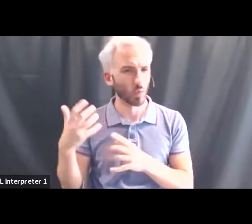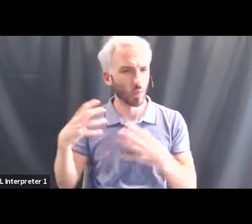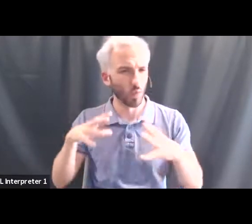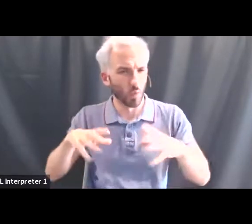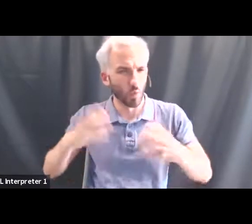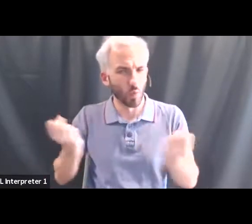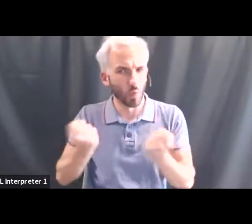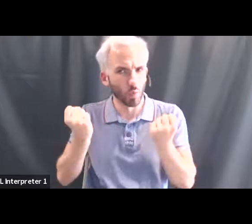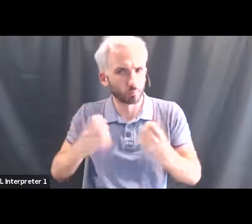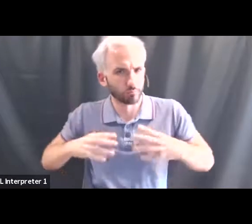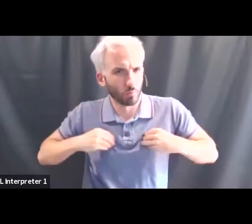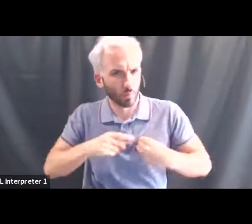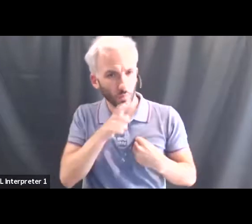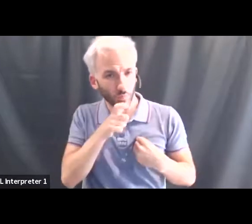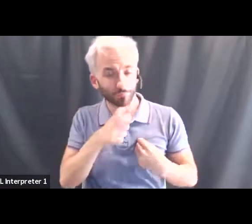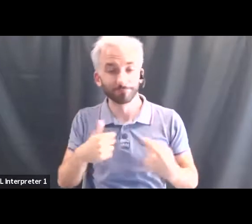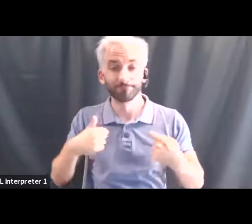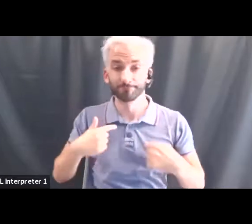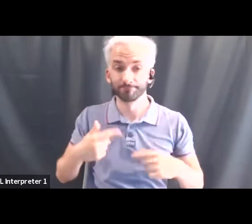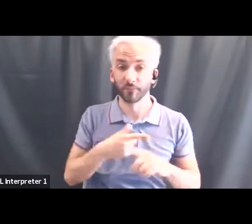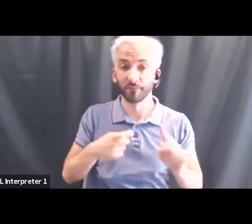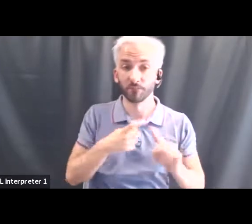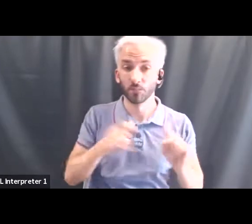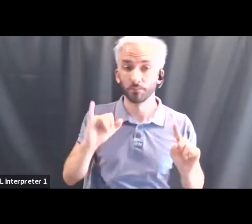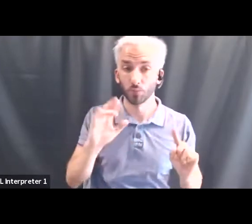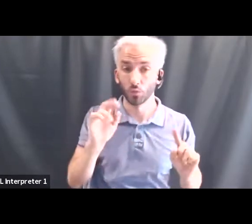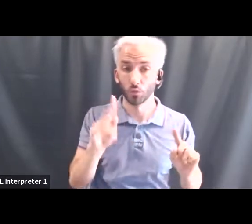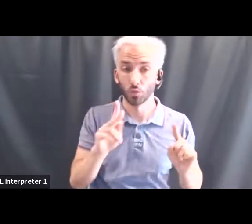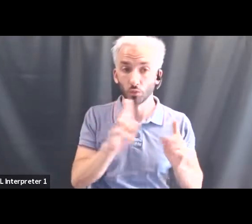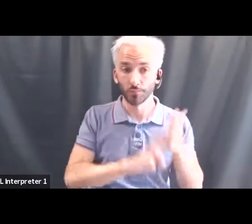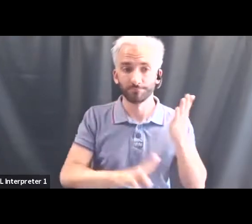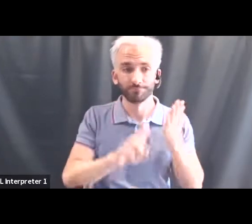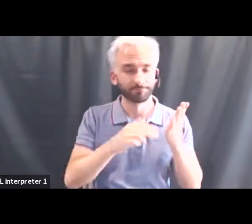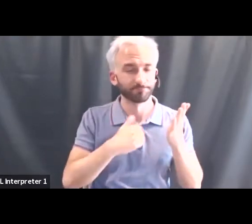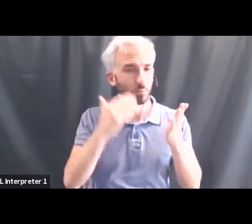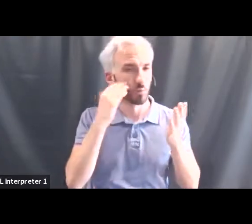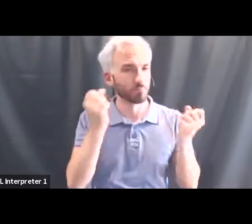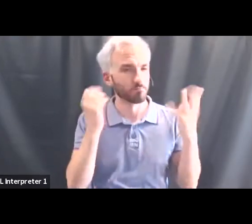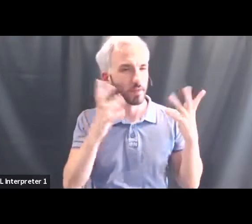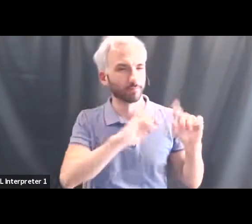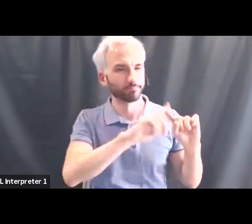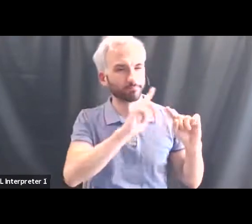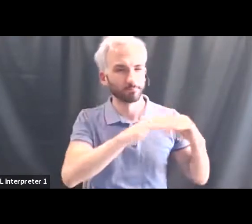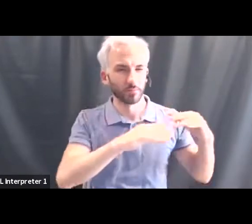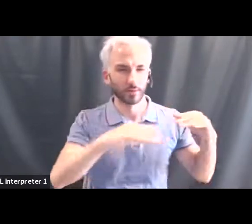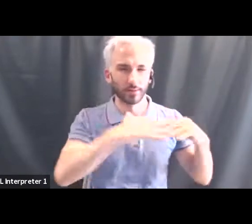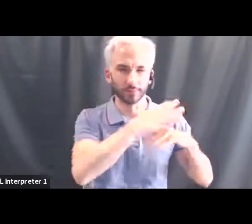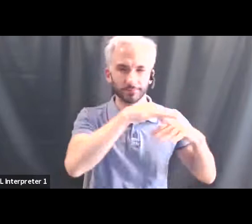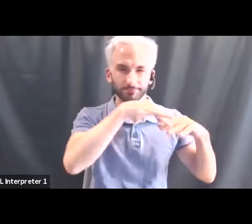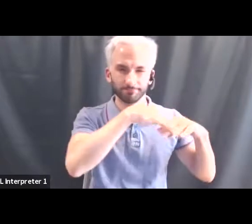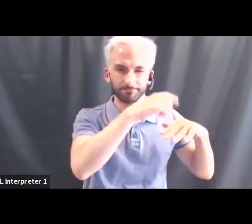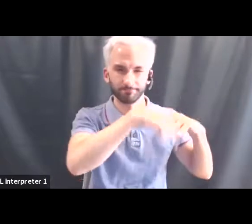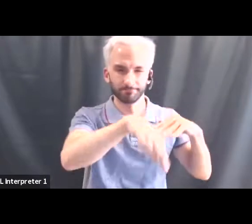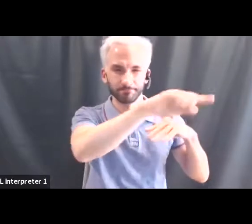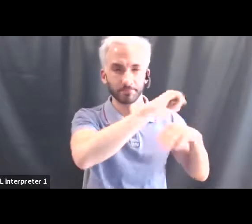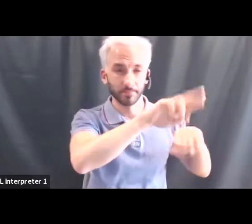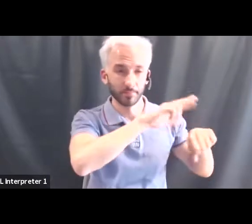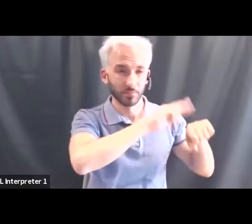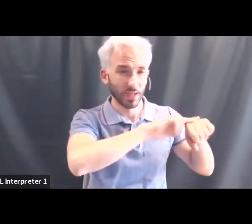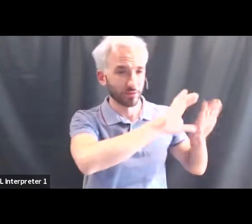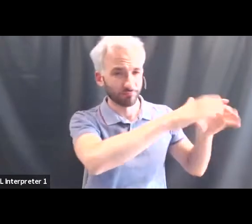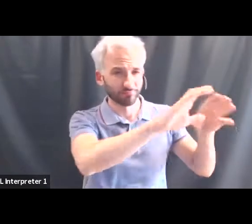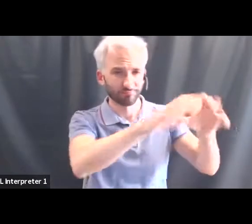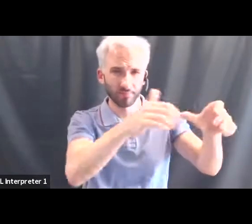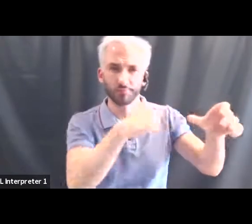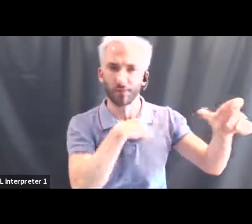community, I recognize that many Indigenous nations have long-standing relationships with the territories upon which York